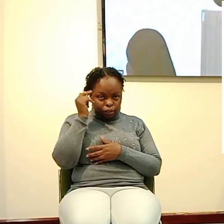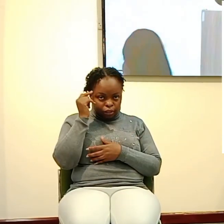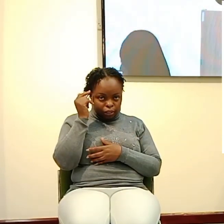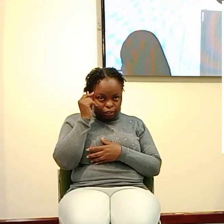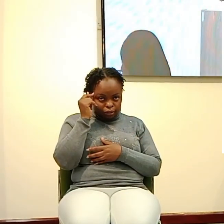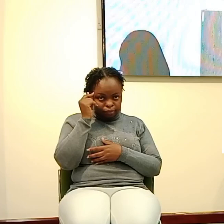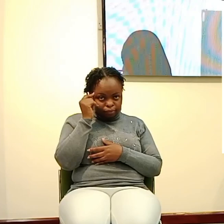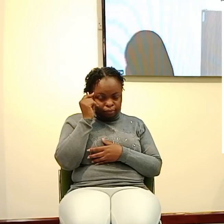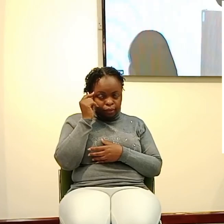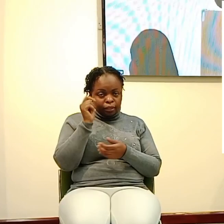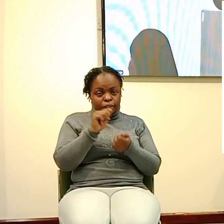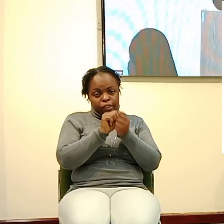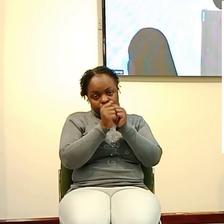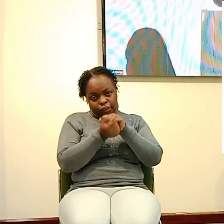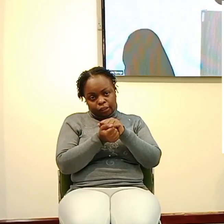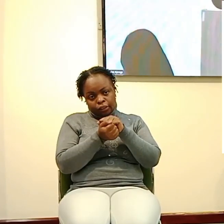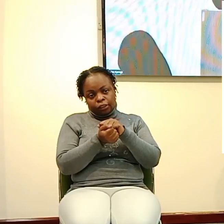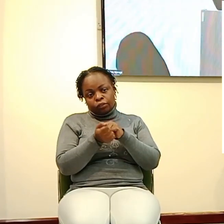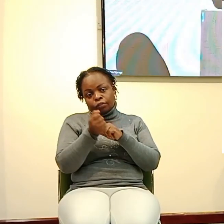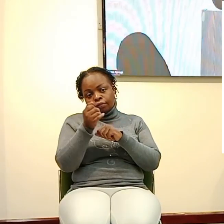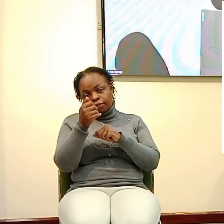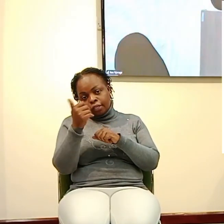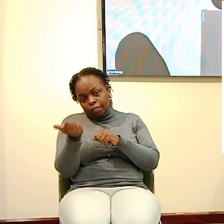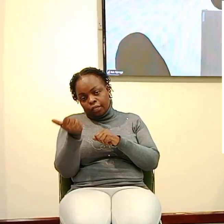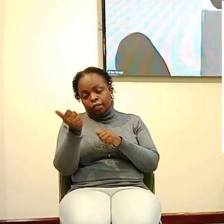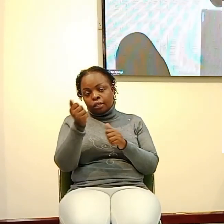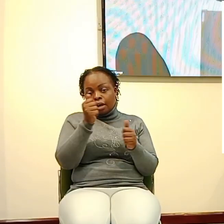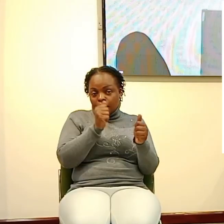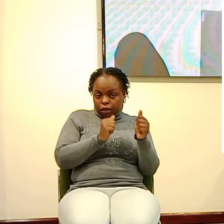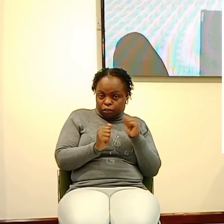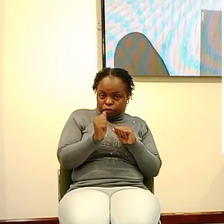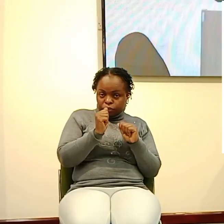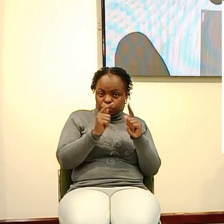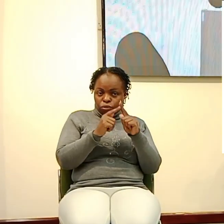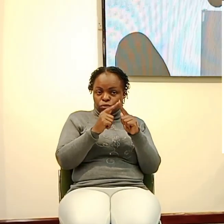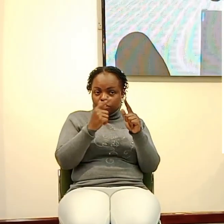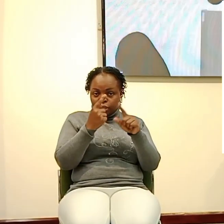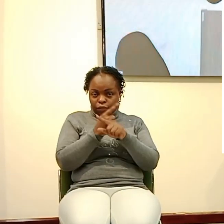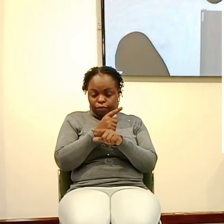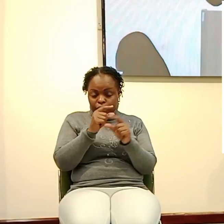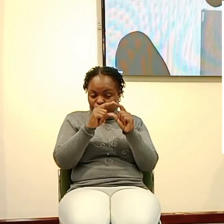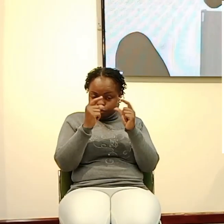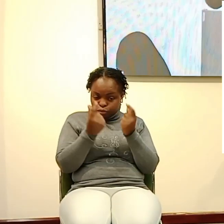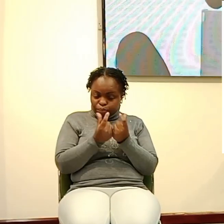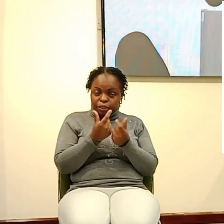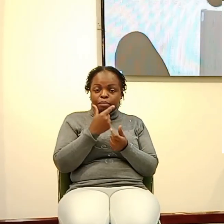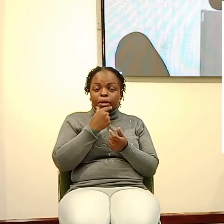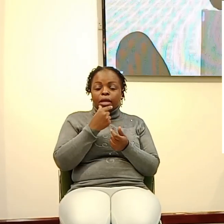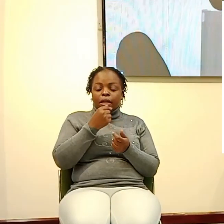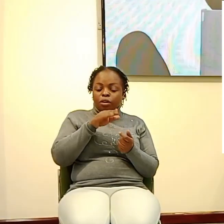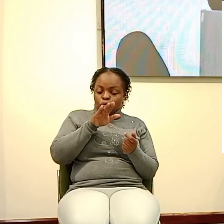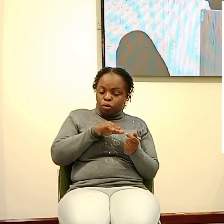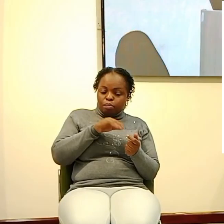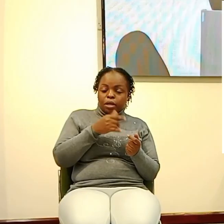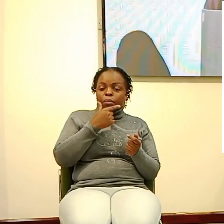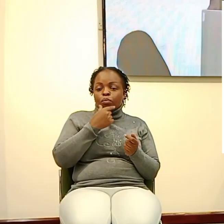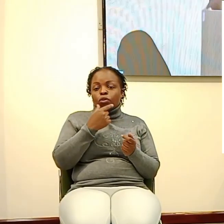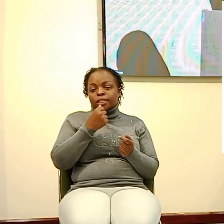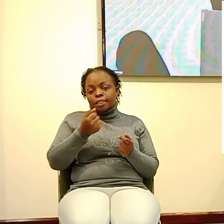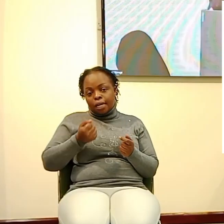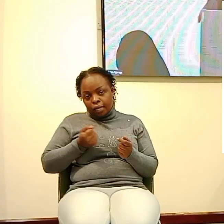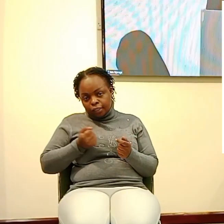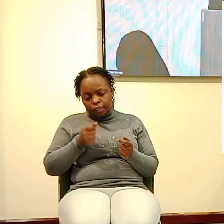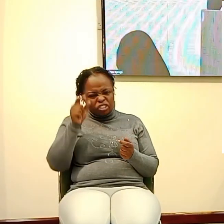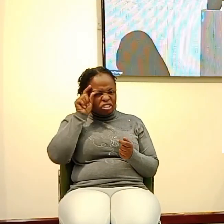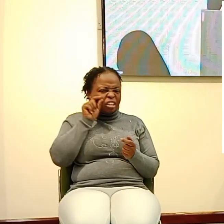the implications of any action to the different groups, men, women, boys, and girls. You've always heard gender is